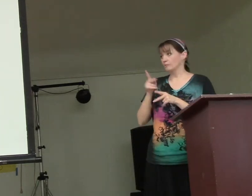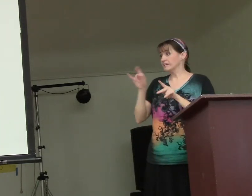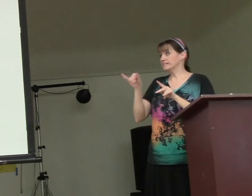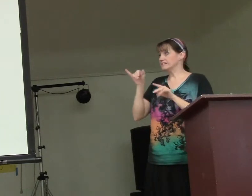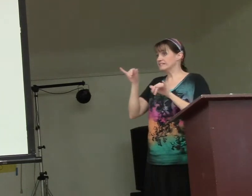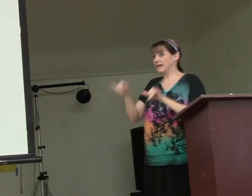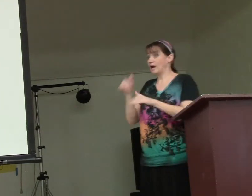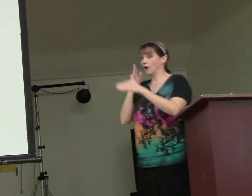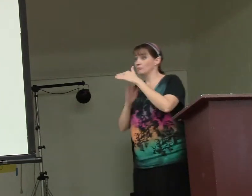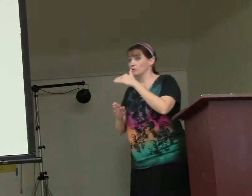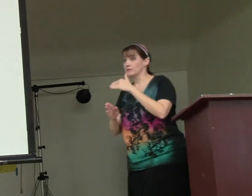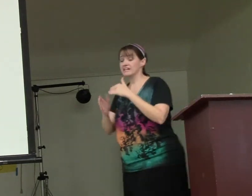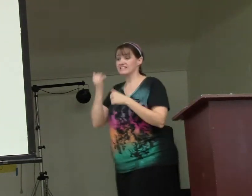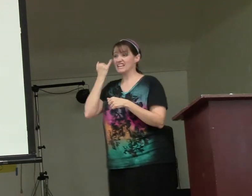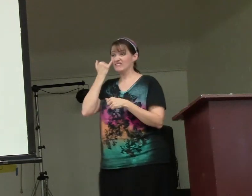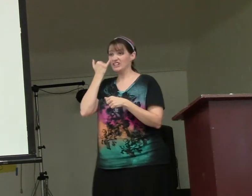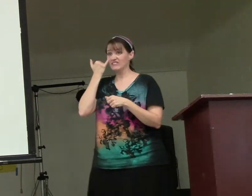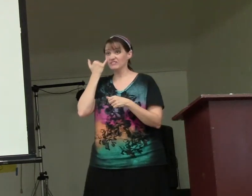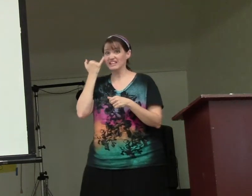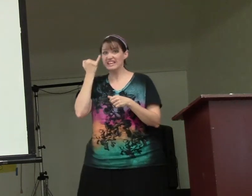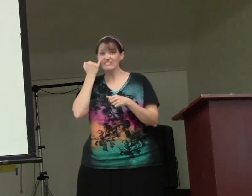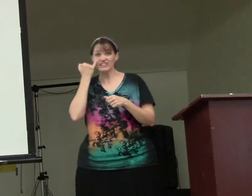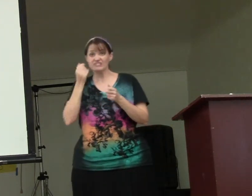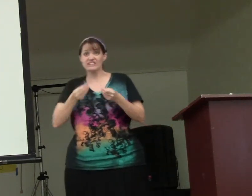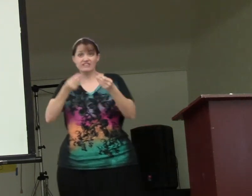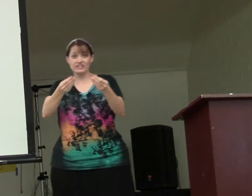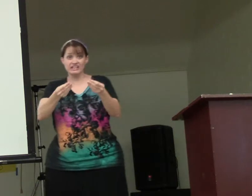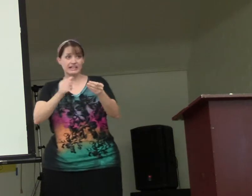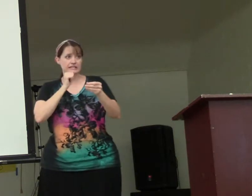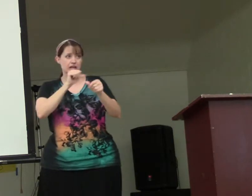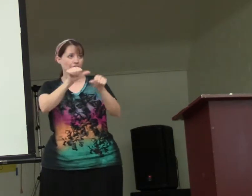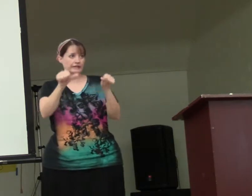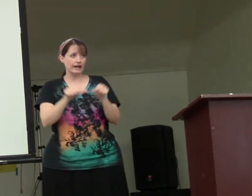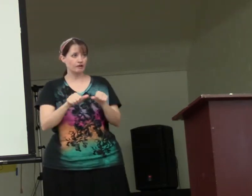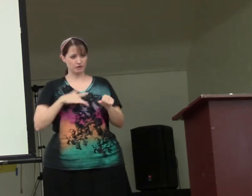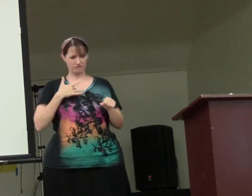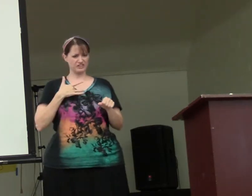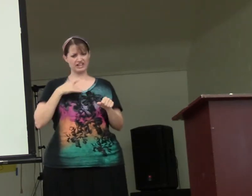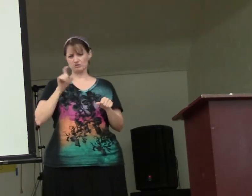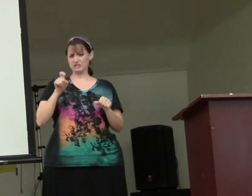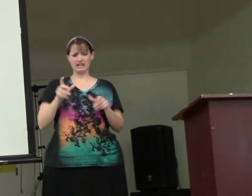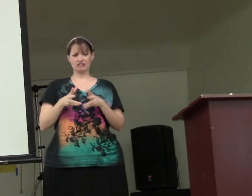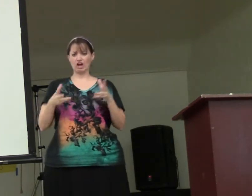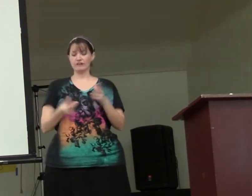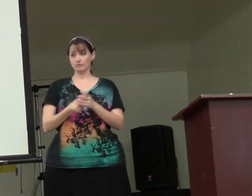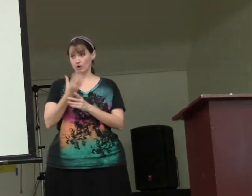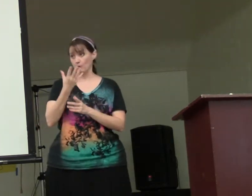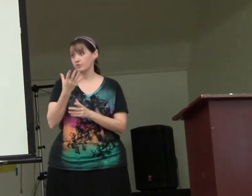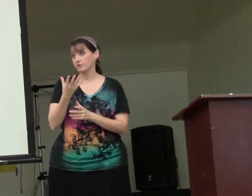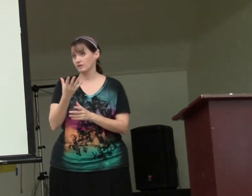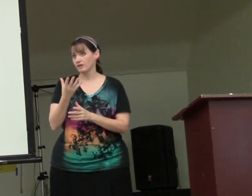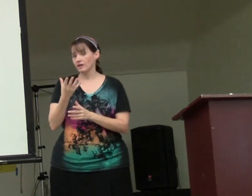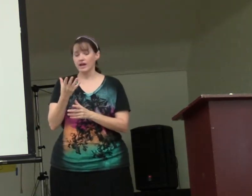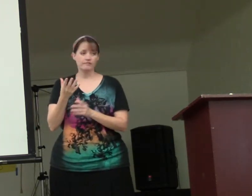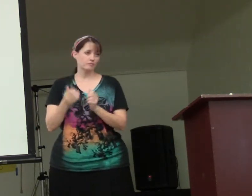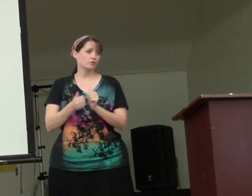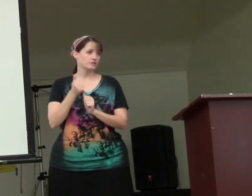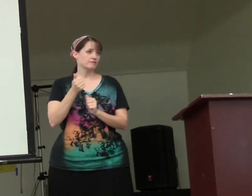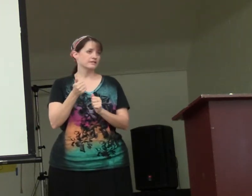need to stay humble, because even if giving is not an area where you feel like you need a lot of growth, and for most of us,